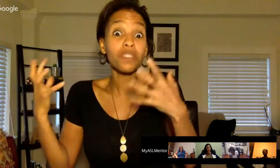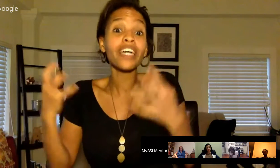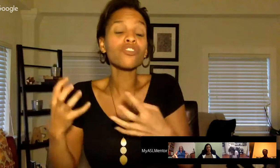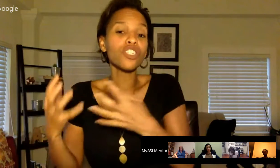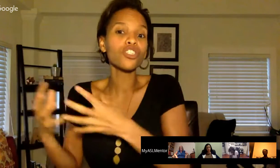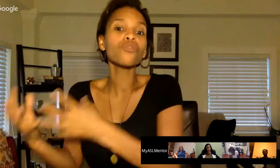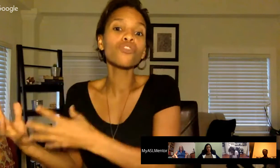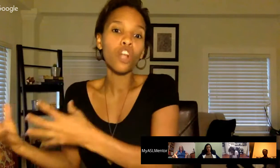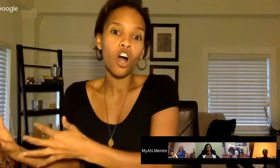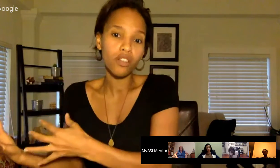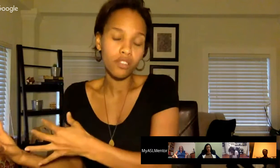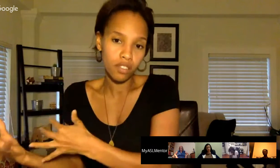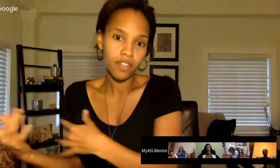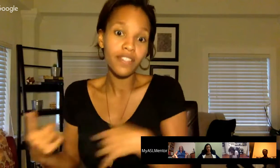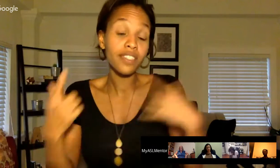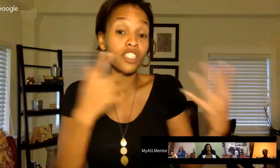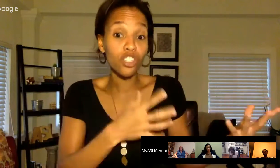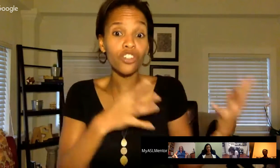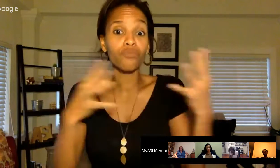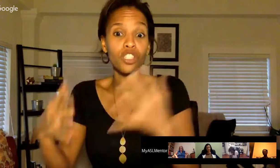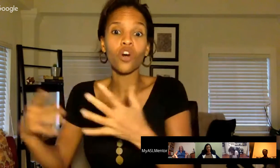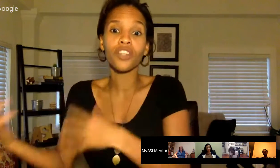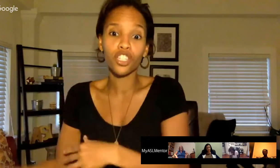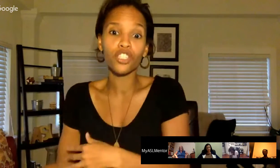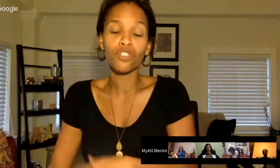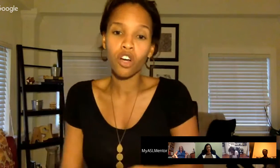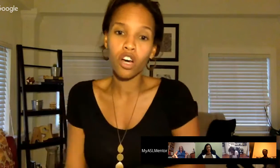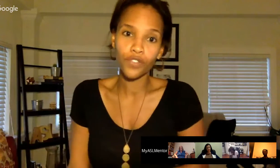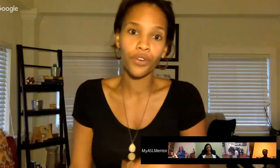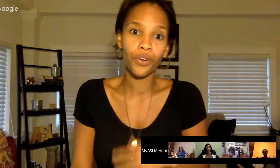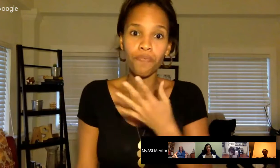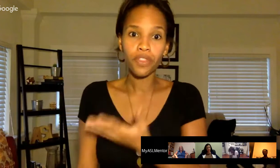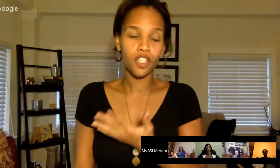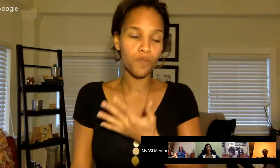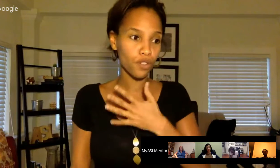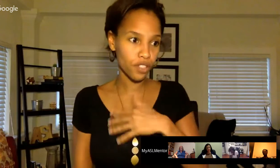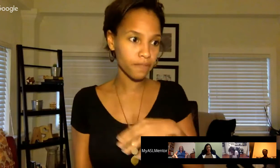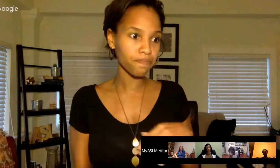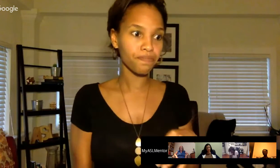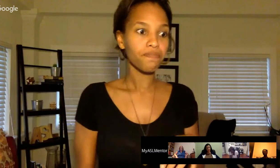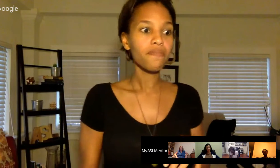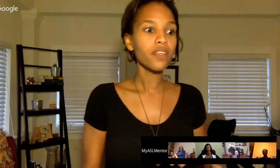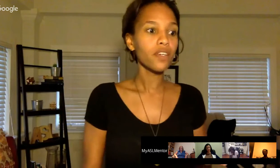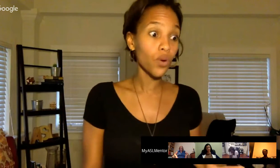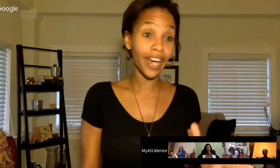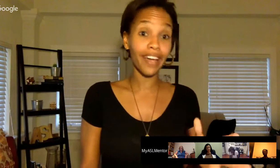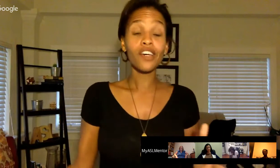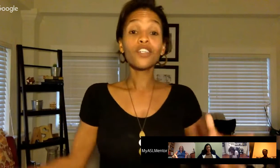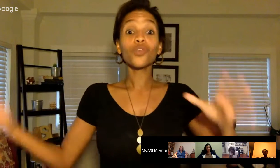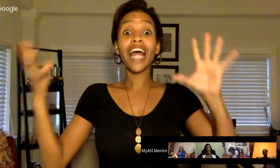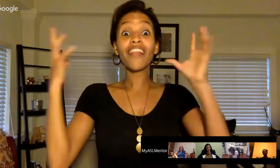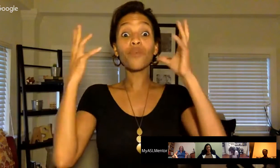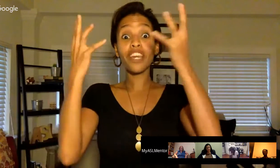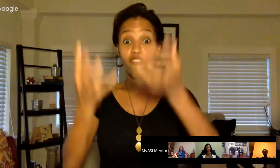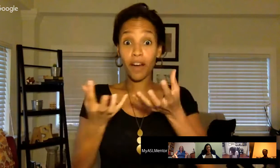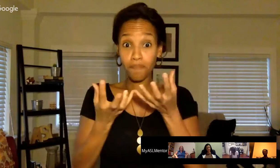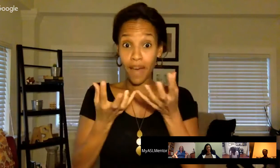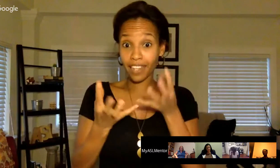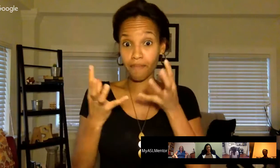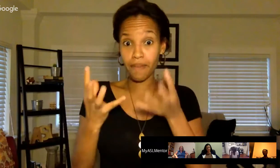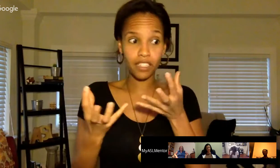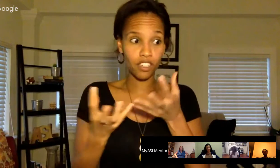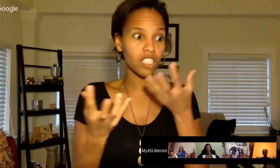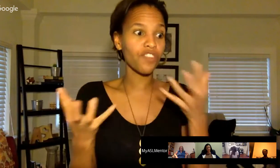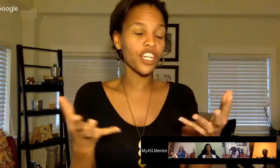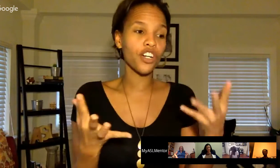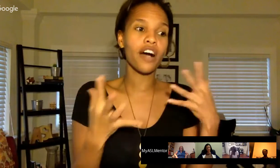huge, potentially huge loss. This decision could result in a huge loss for this person. Okay, so now that we have unpacked